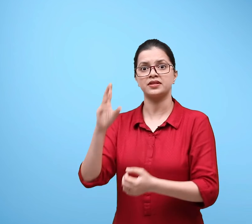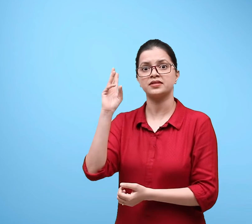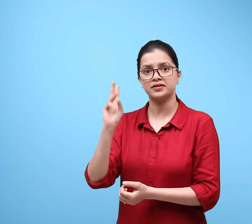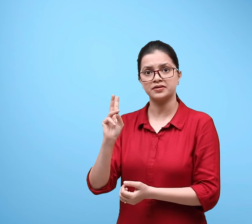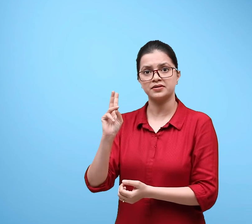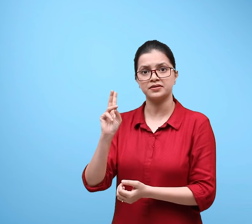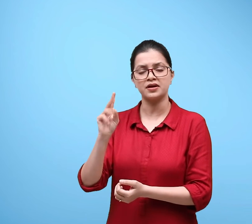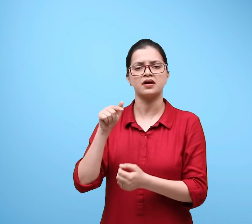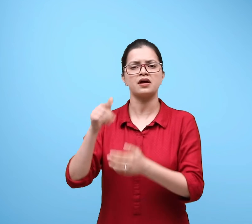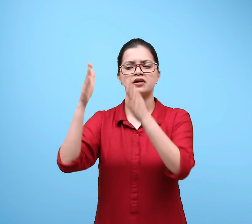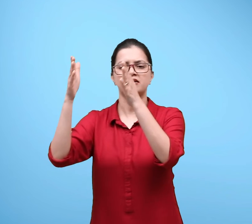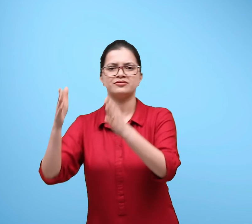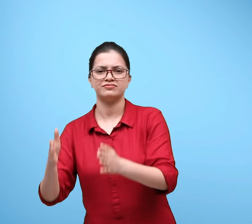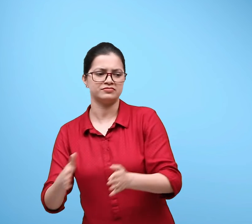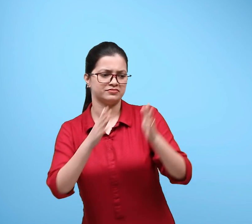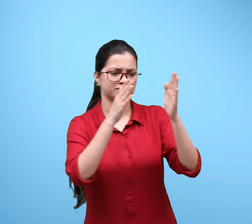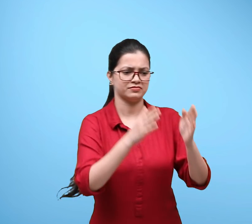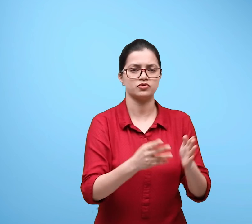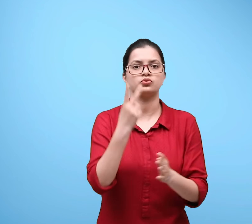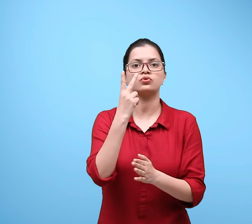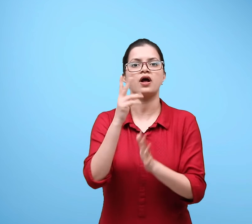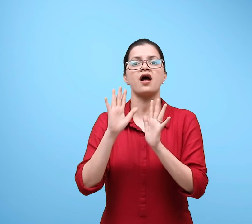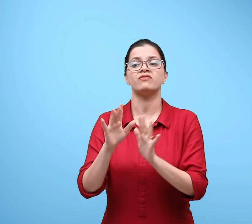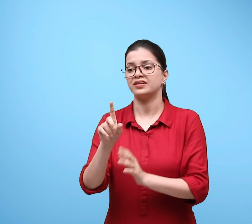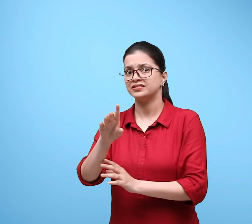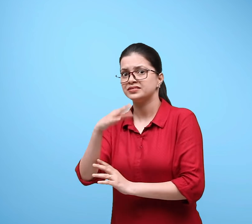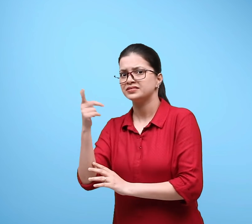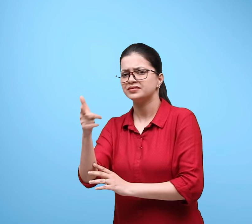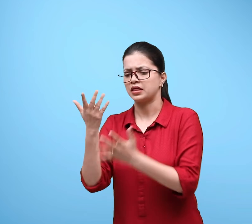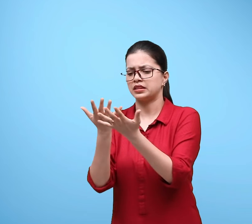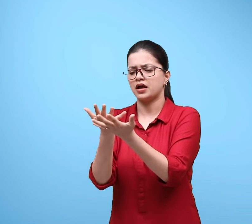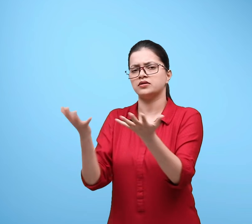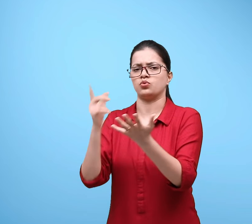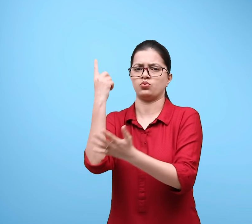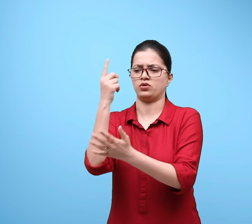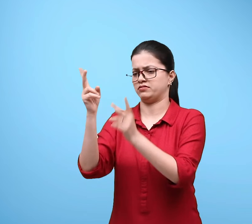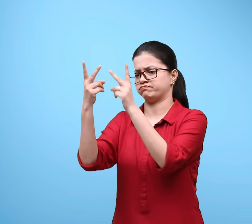3. Match the objects given below with the materials from which they could be made.